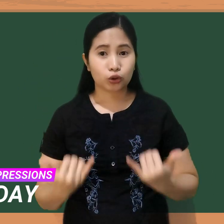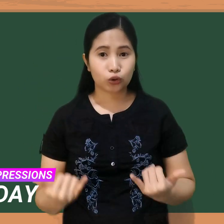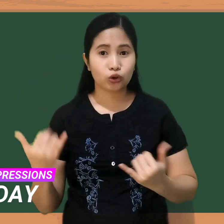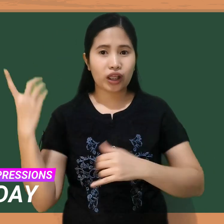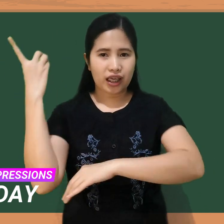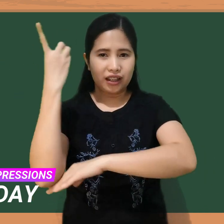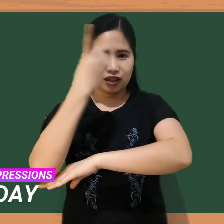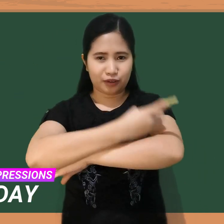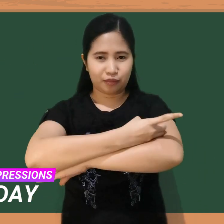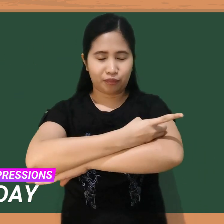Today.